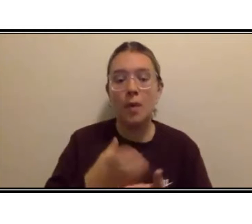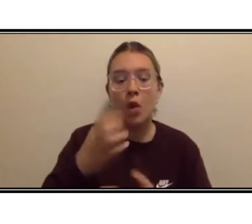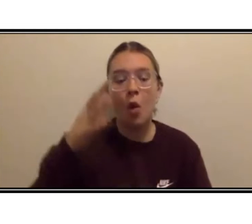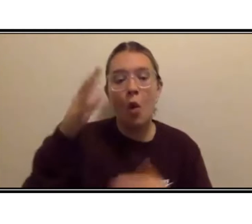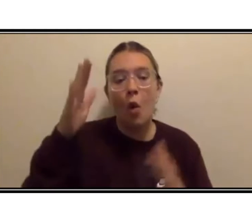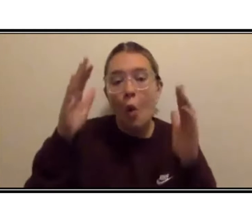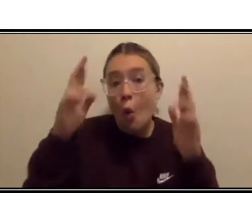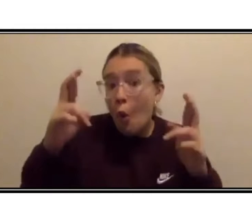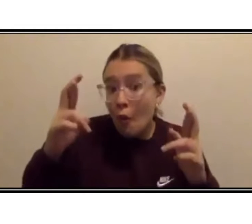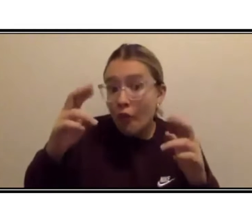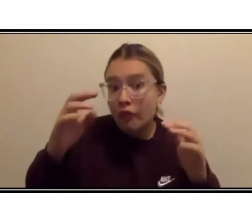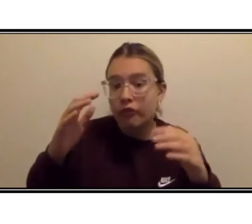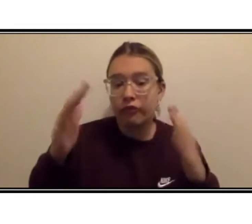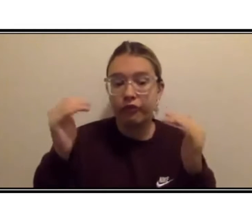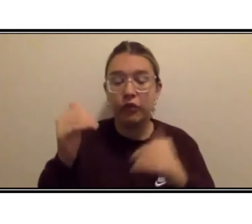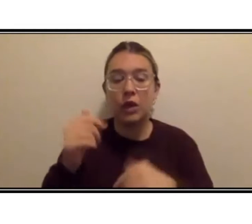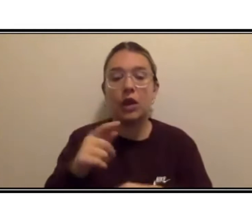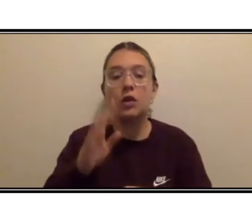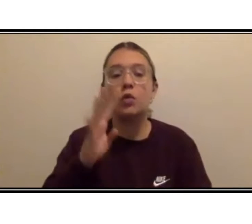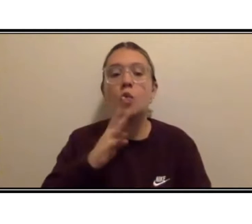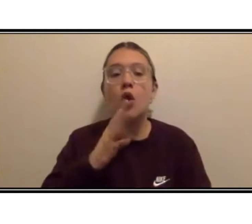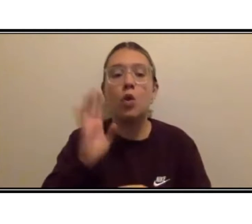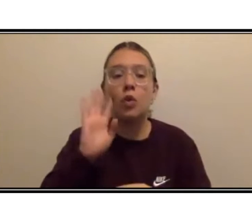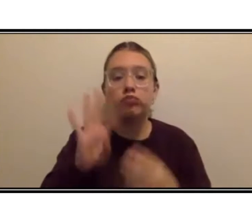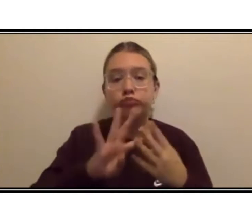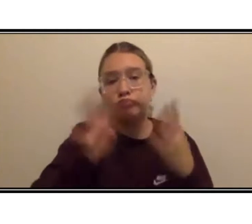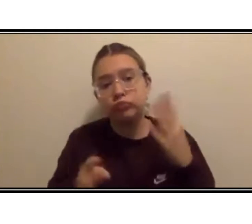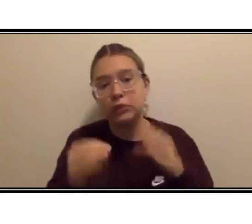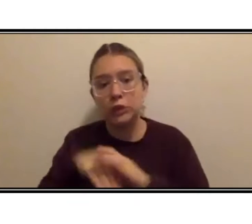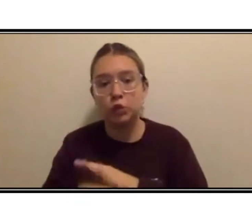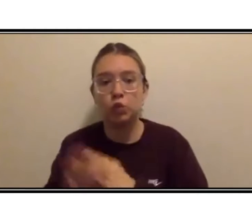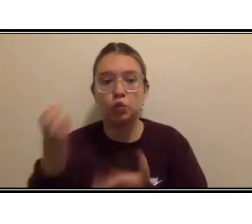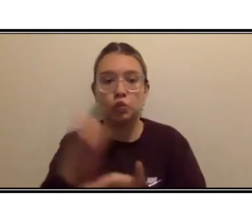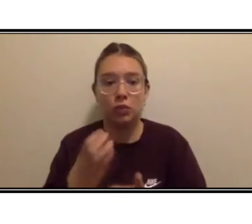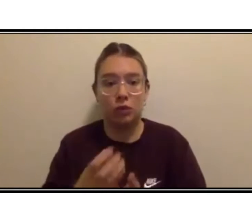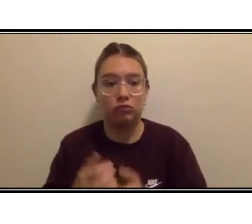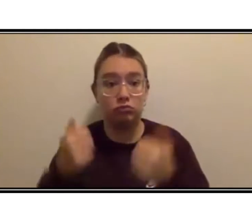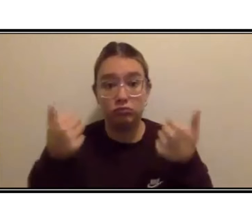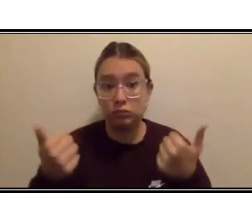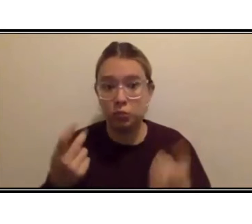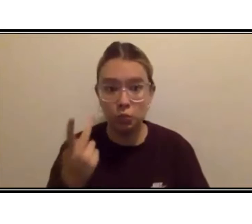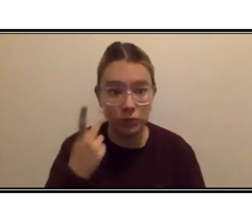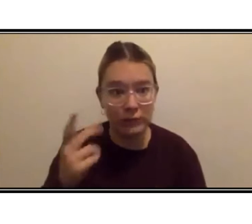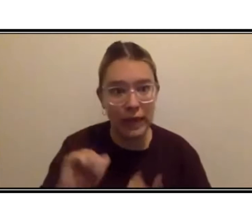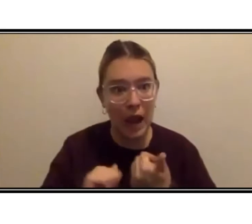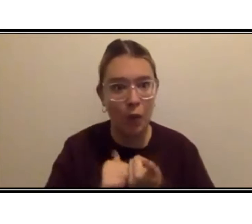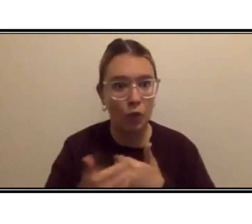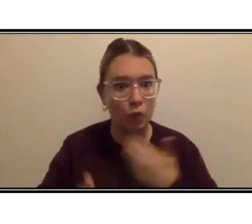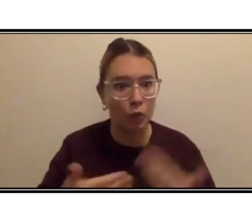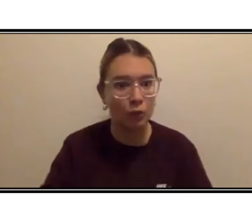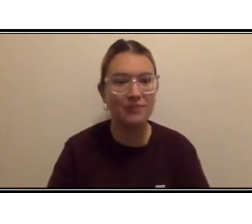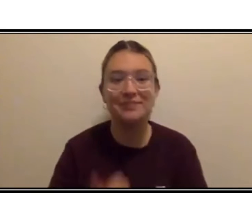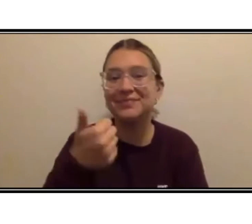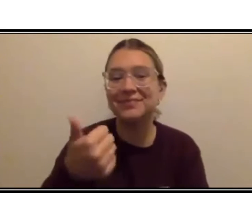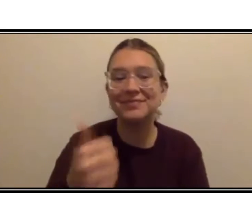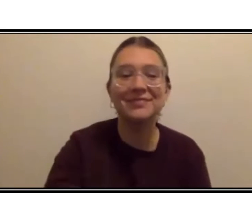have a ball hit the water container, and then that would cause it to